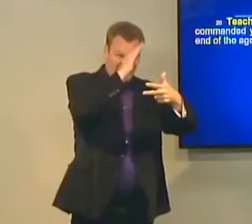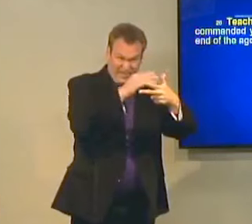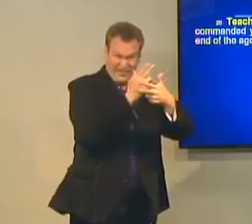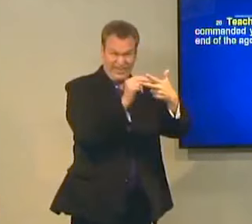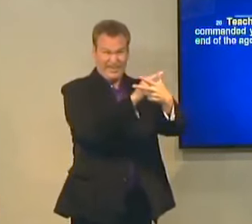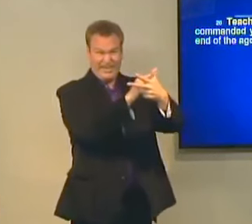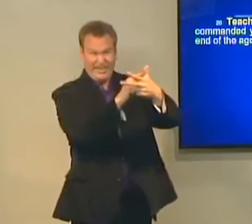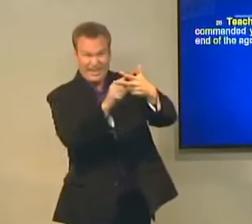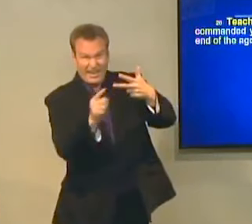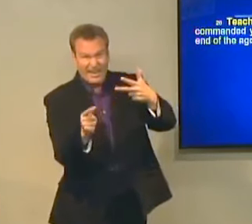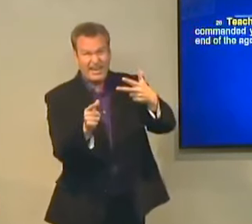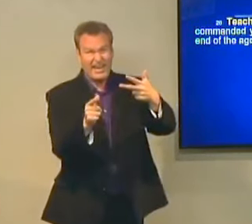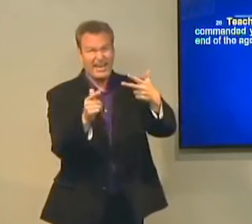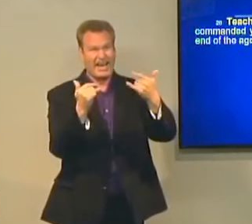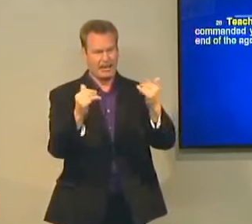the Father the Son the Holy Spirit